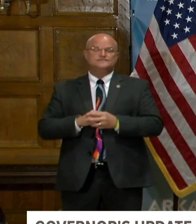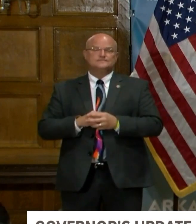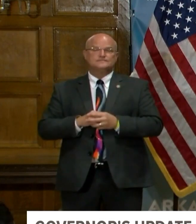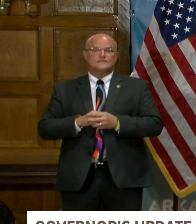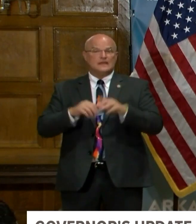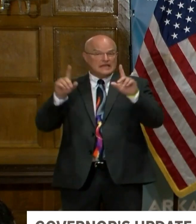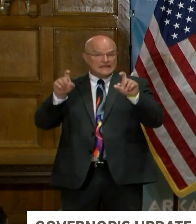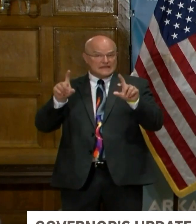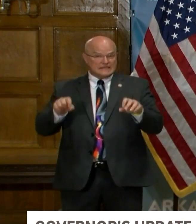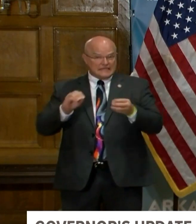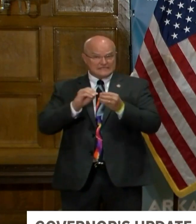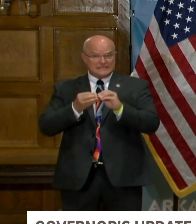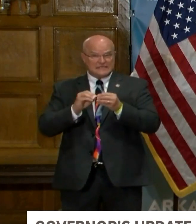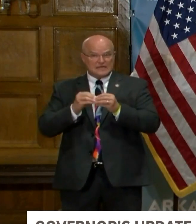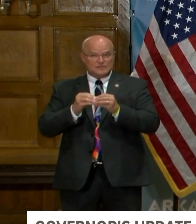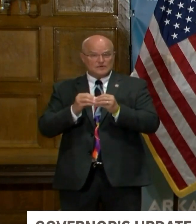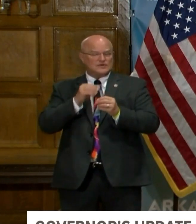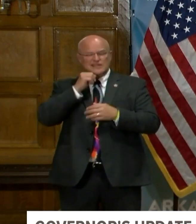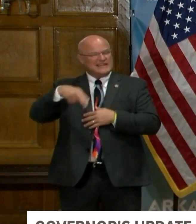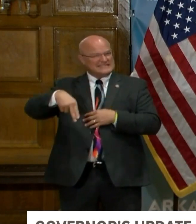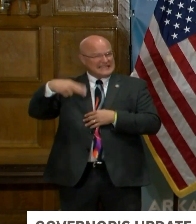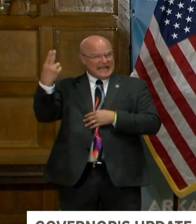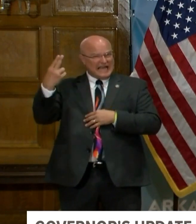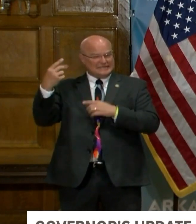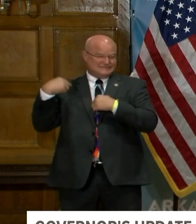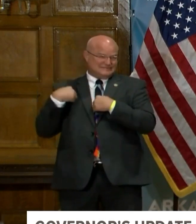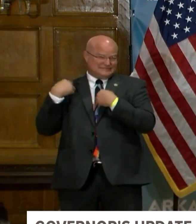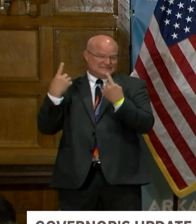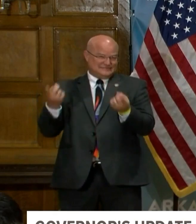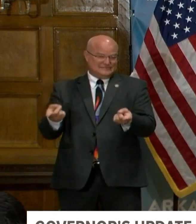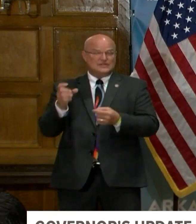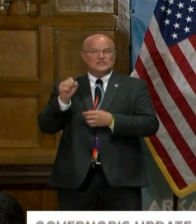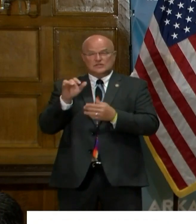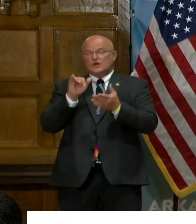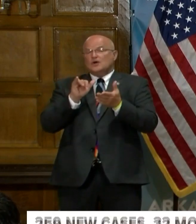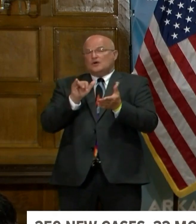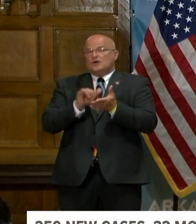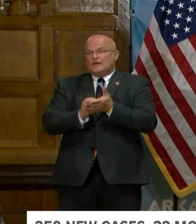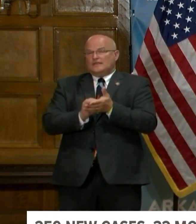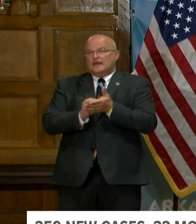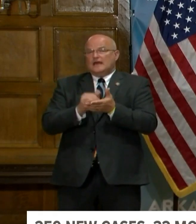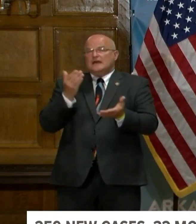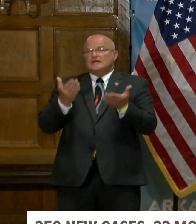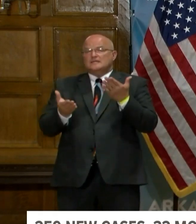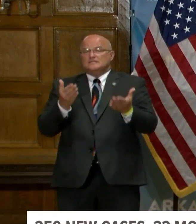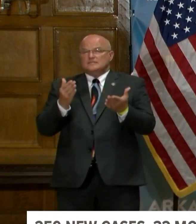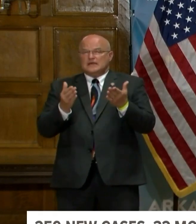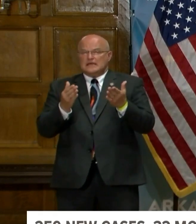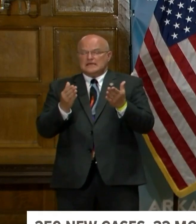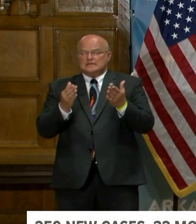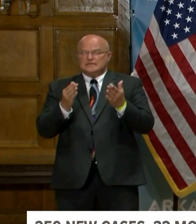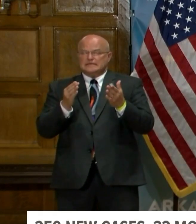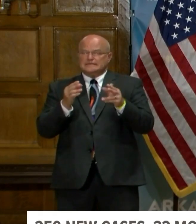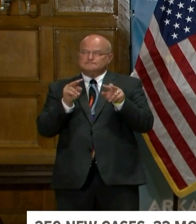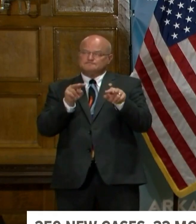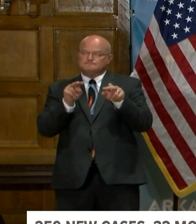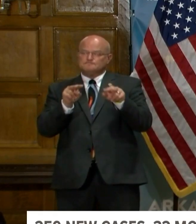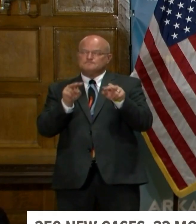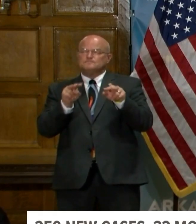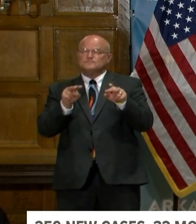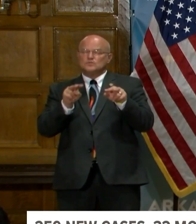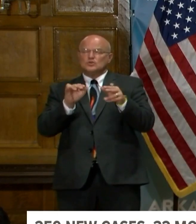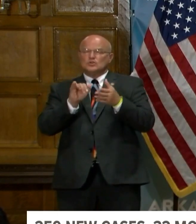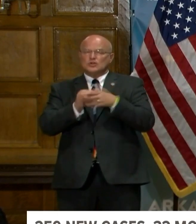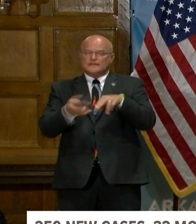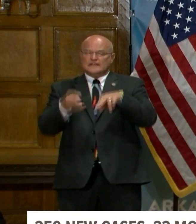The testing numbers were not as high as they have been, and so that is sort of an asterisk whenever I look at